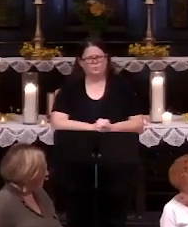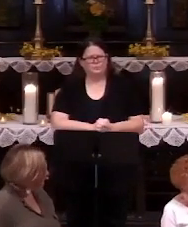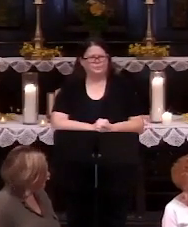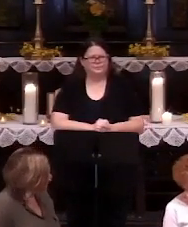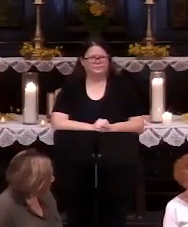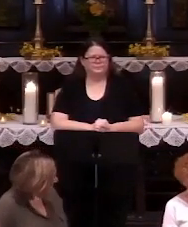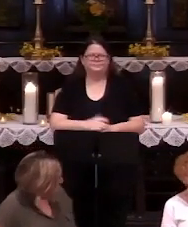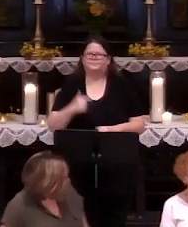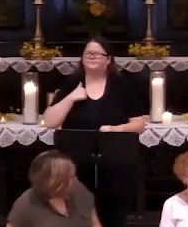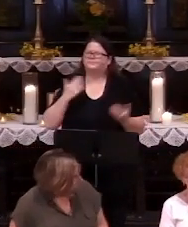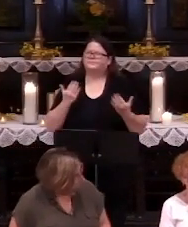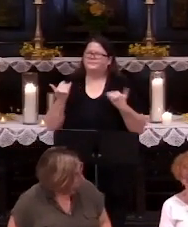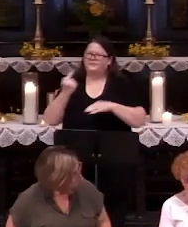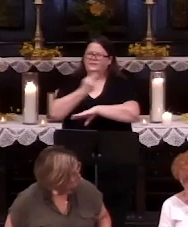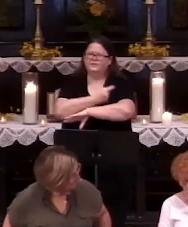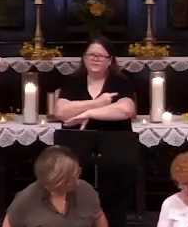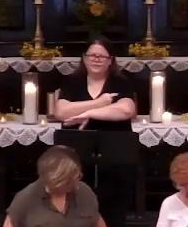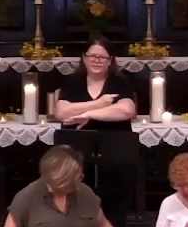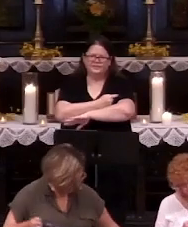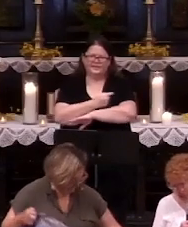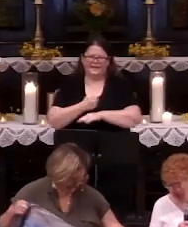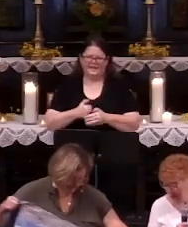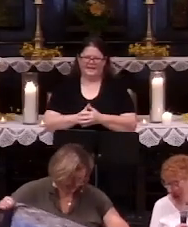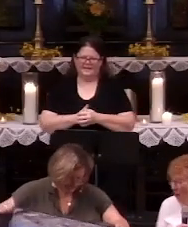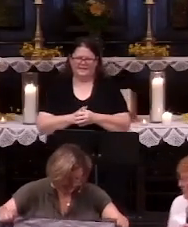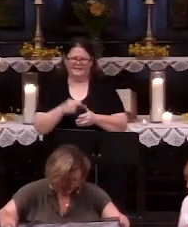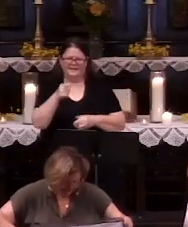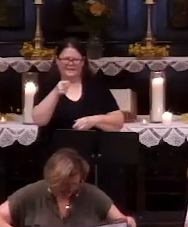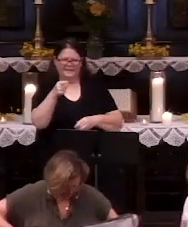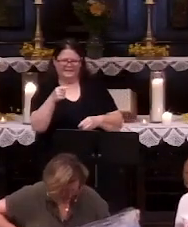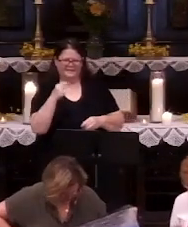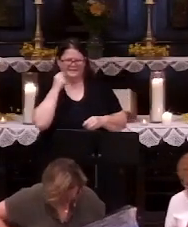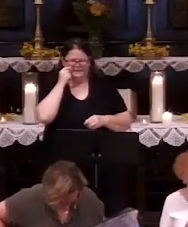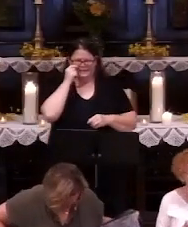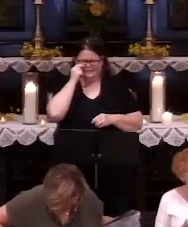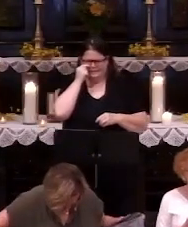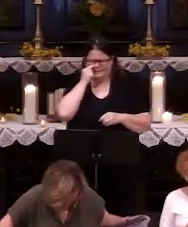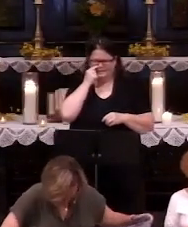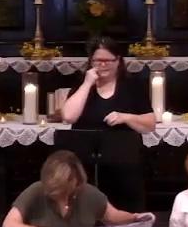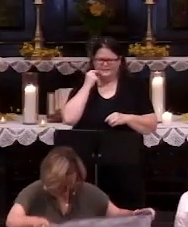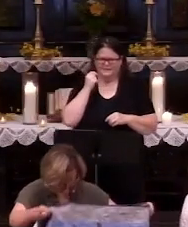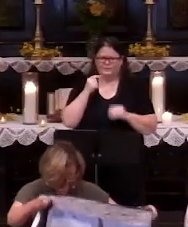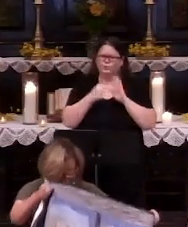But I'm here today to represent the Hill Quilters. Oh, thank you.